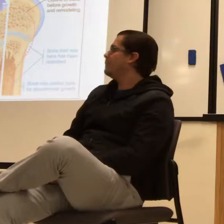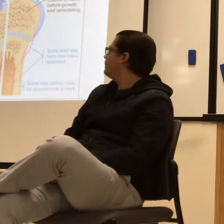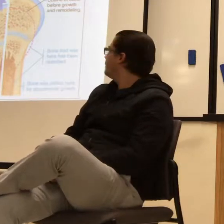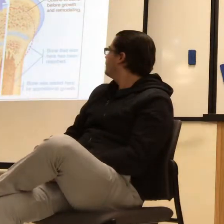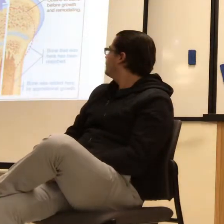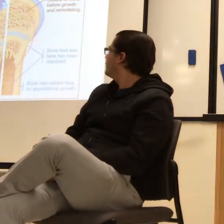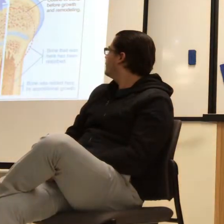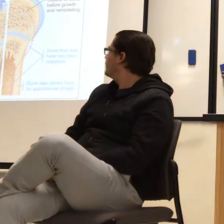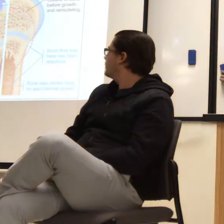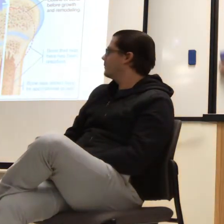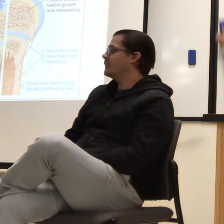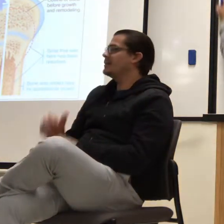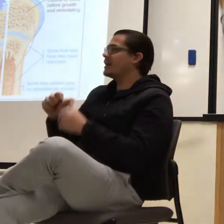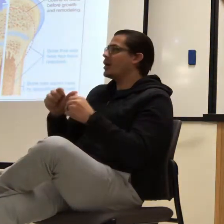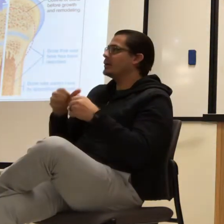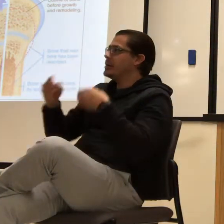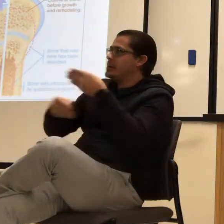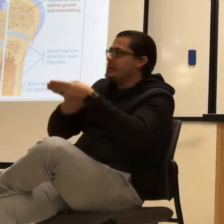me write that down.